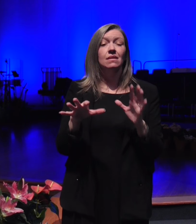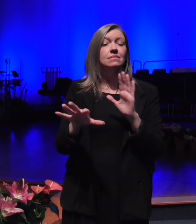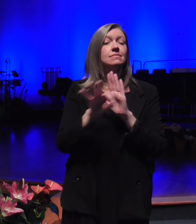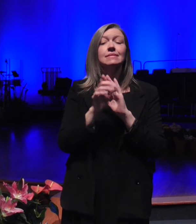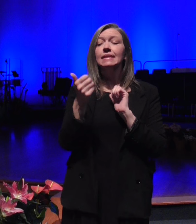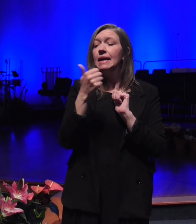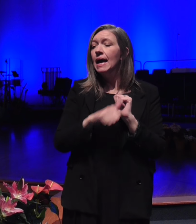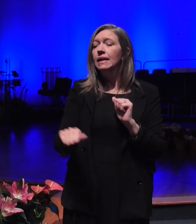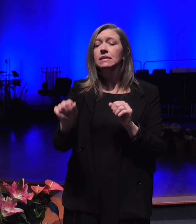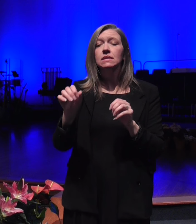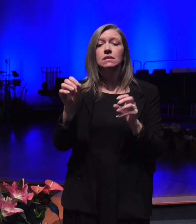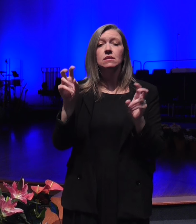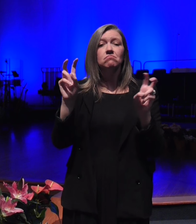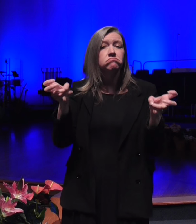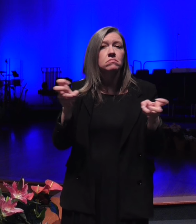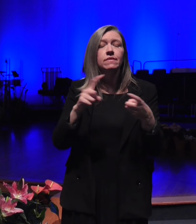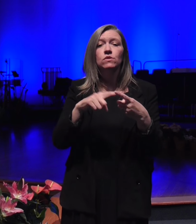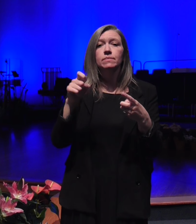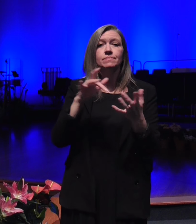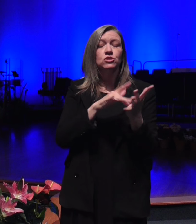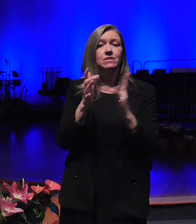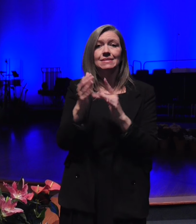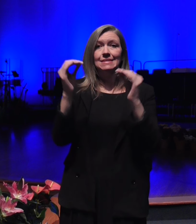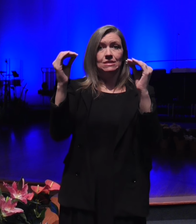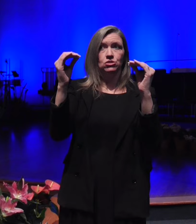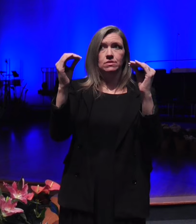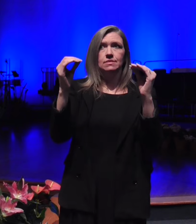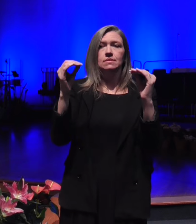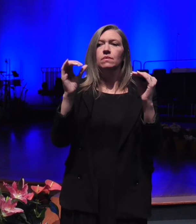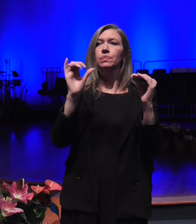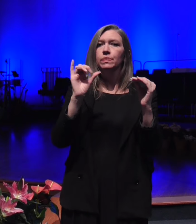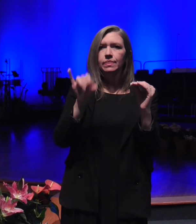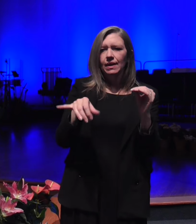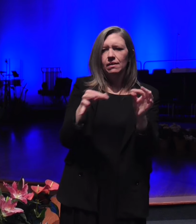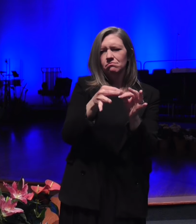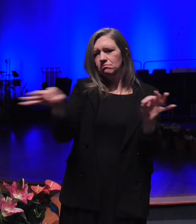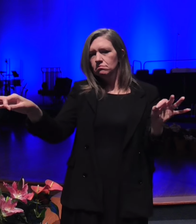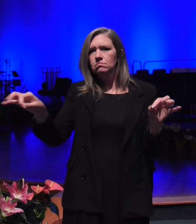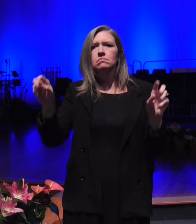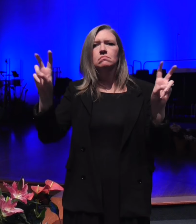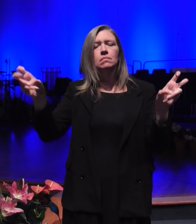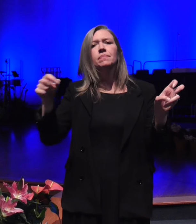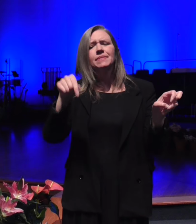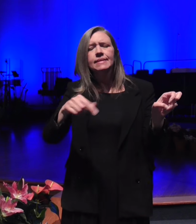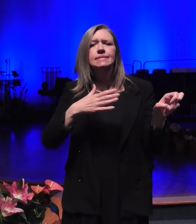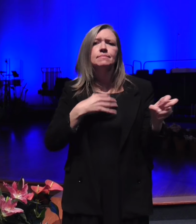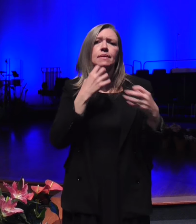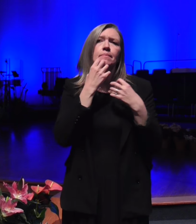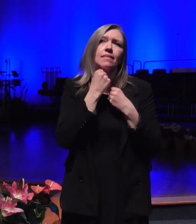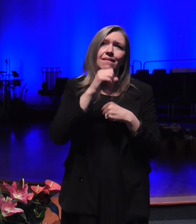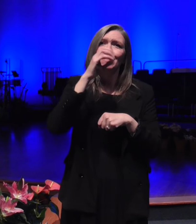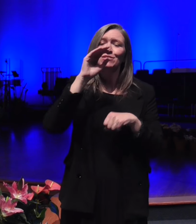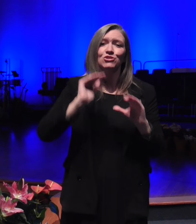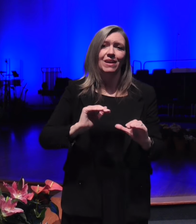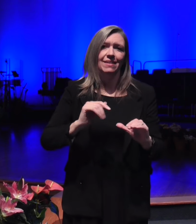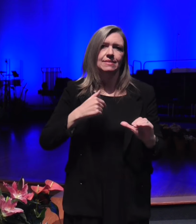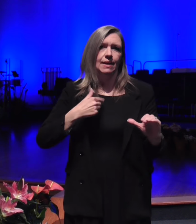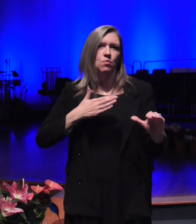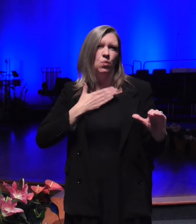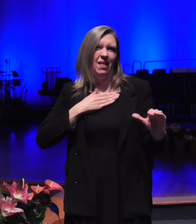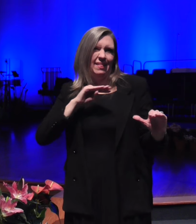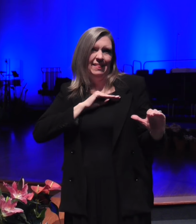Jesus, it is that not only were those words, "This is my beloved child, in whom I am well pleased," meant